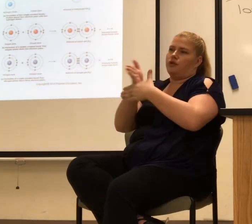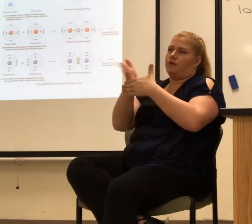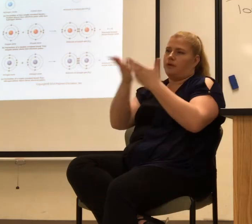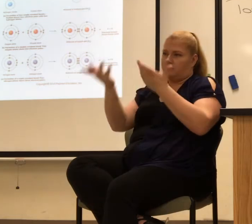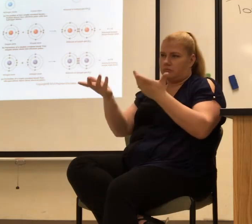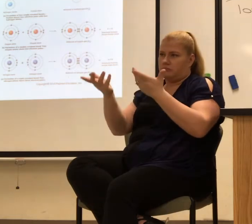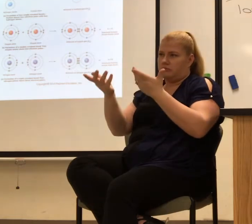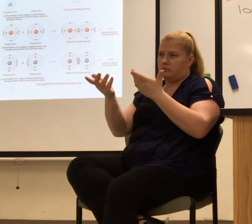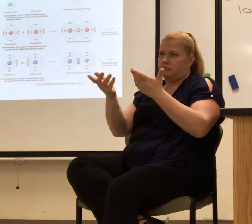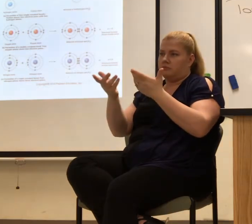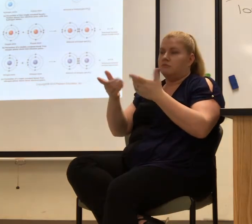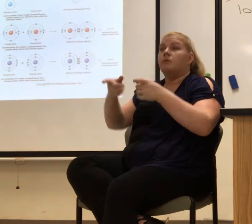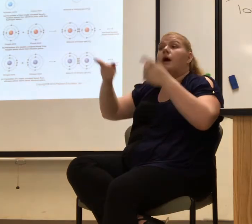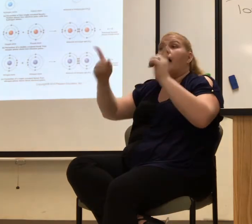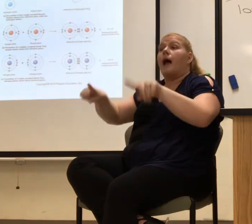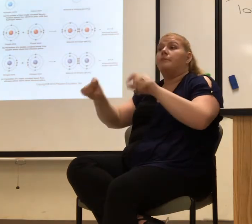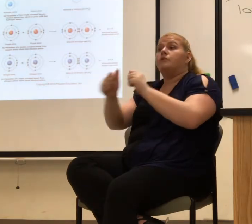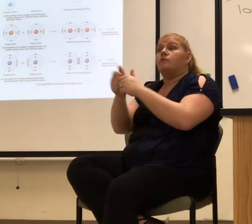The result is